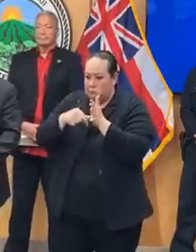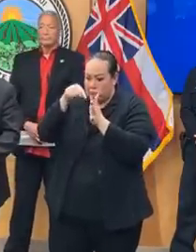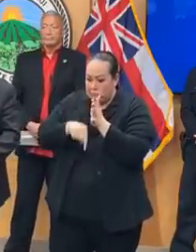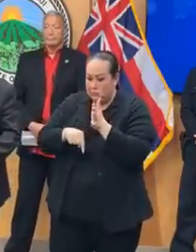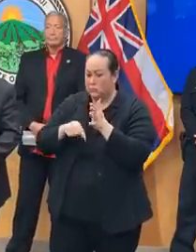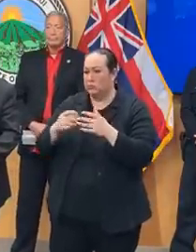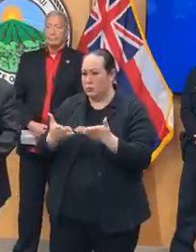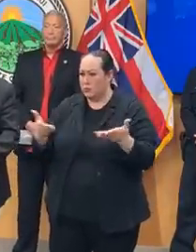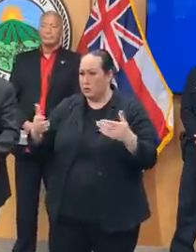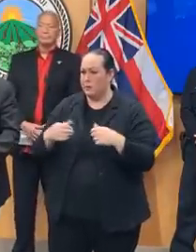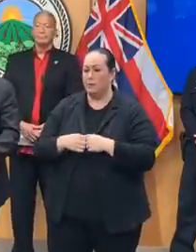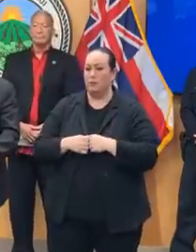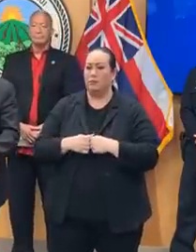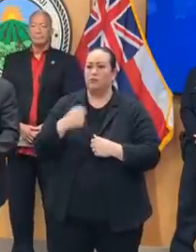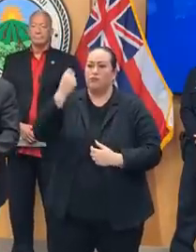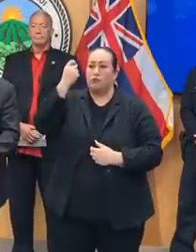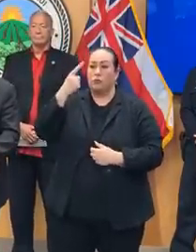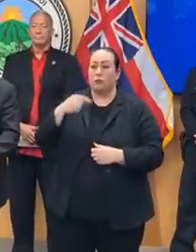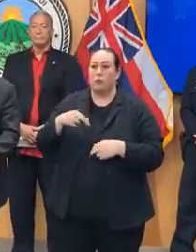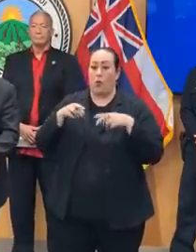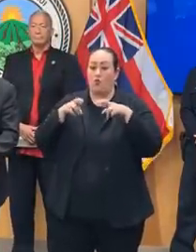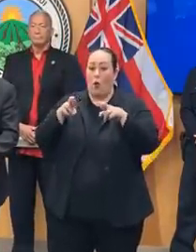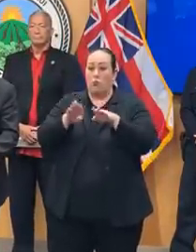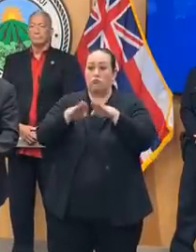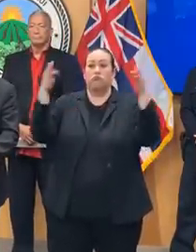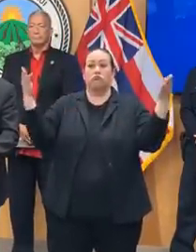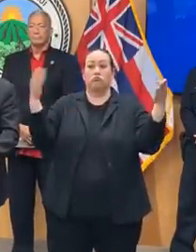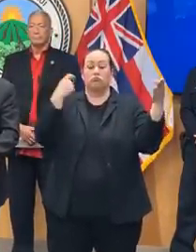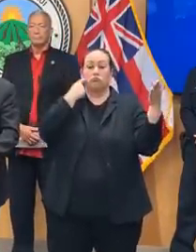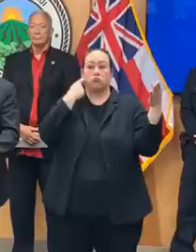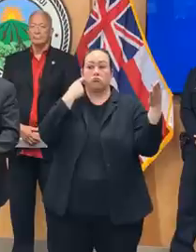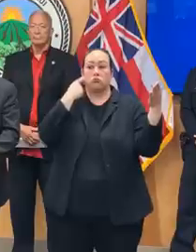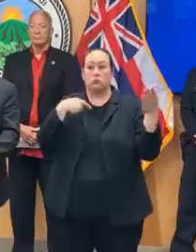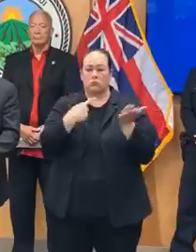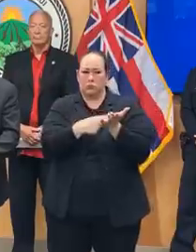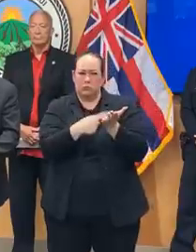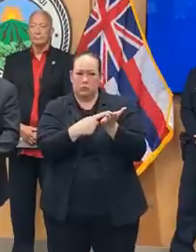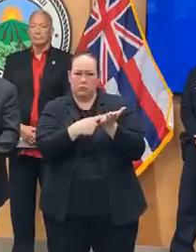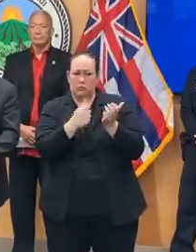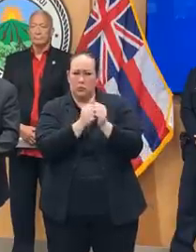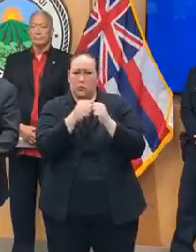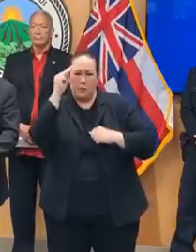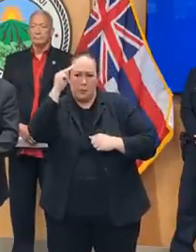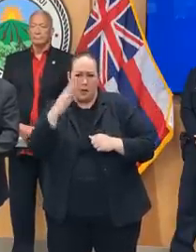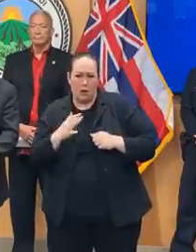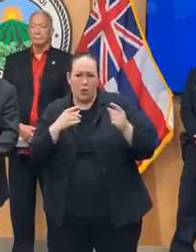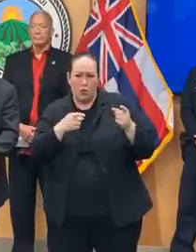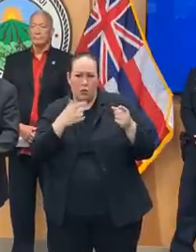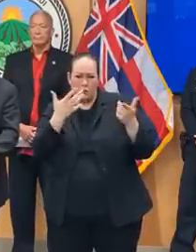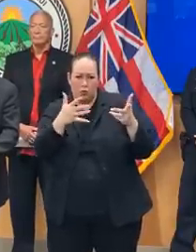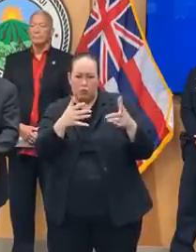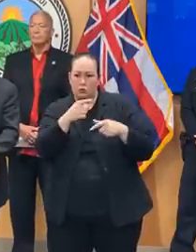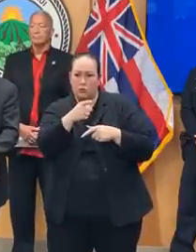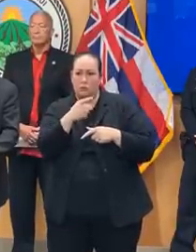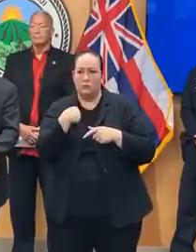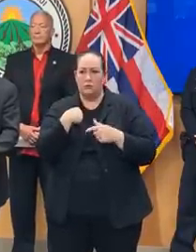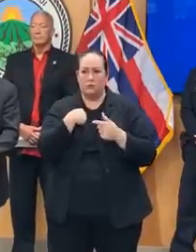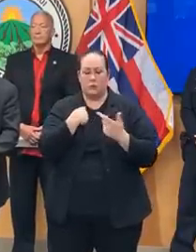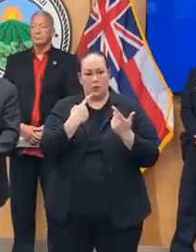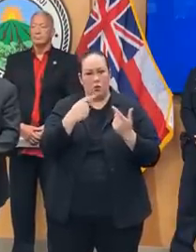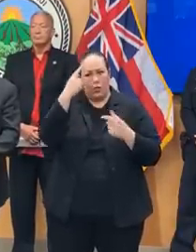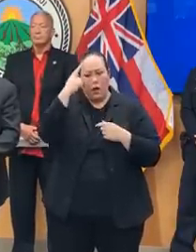after conferring with the mayor and his team. We felt it was necessary after 7 days to